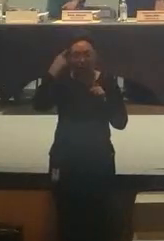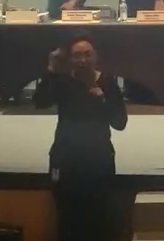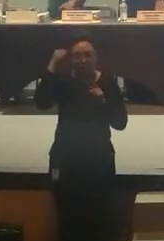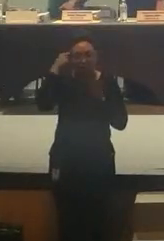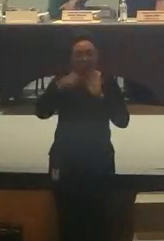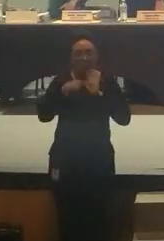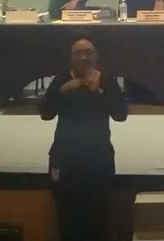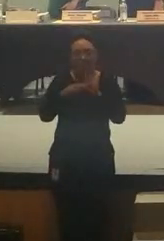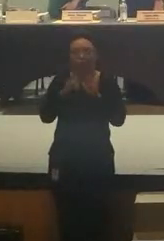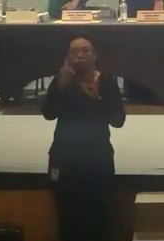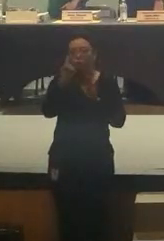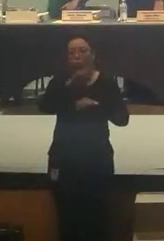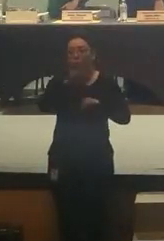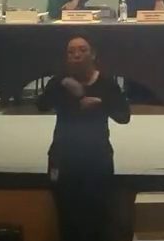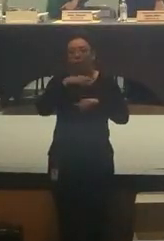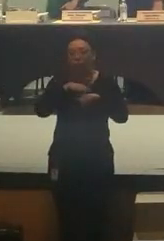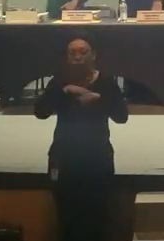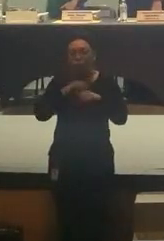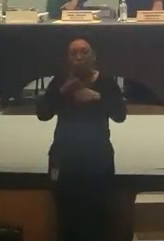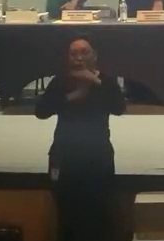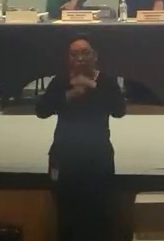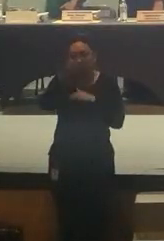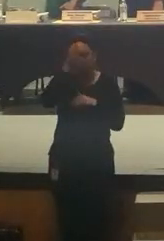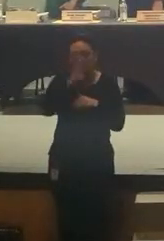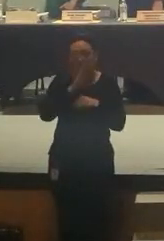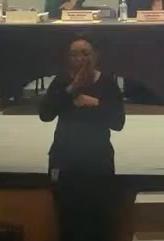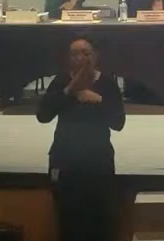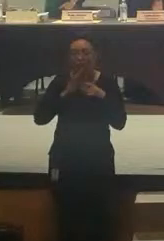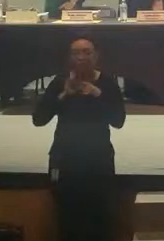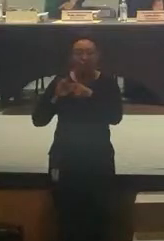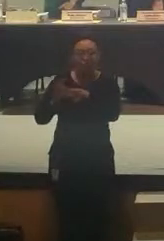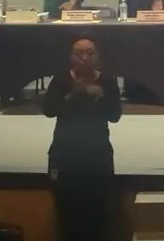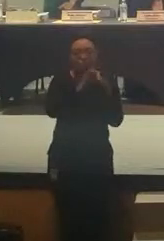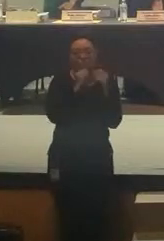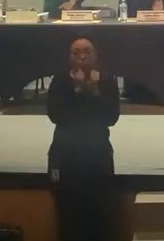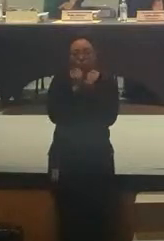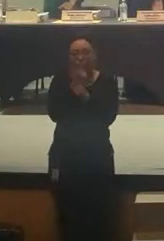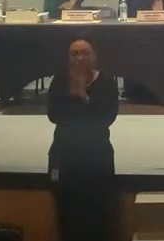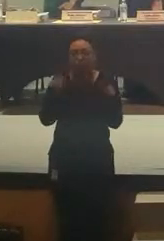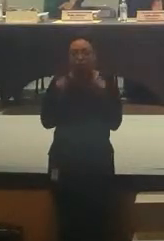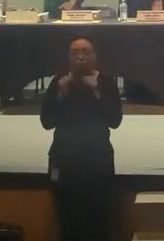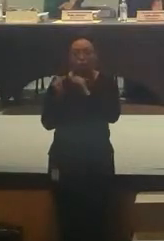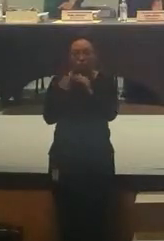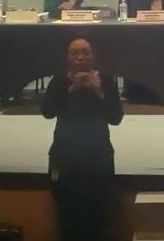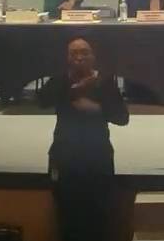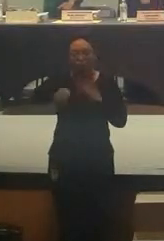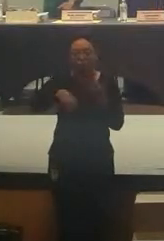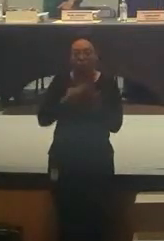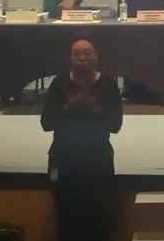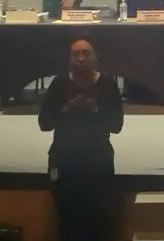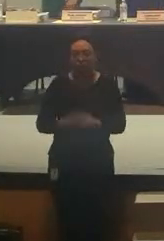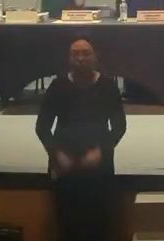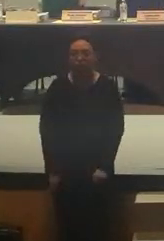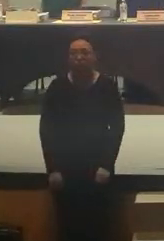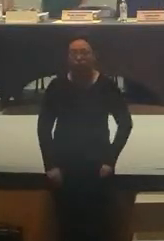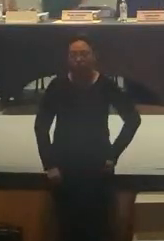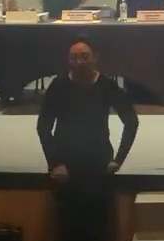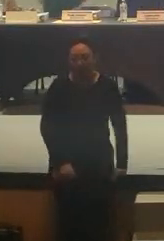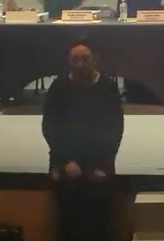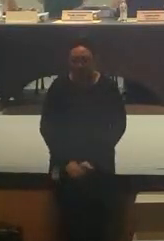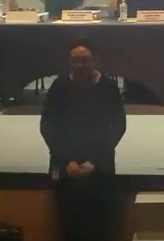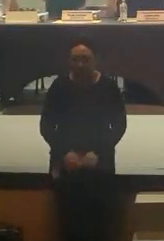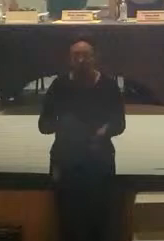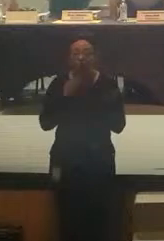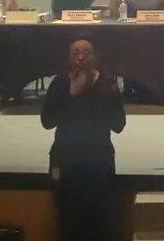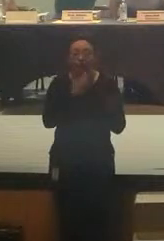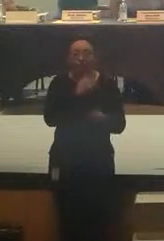republic for which it stands, one nation, under God, indivisible, with liberty and justice for all. Thank